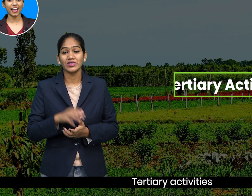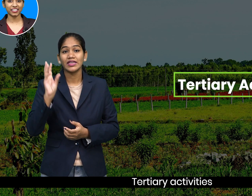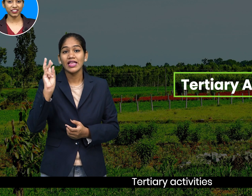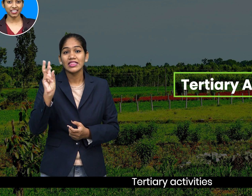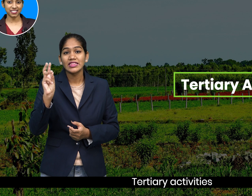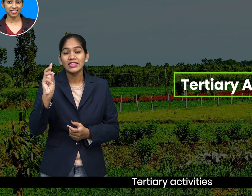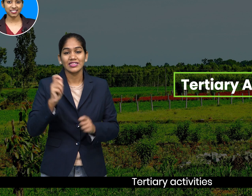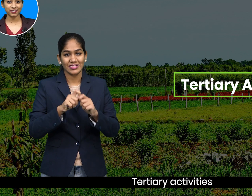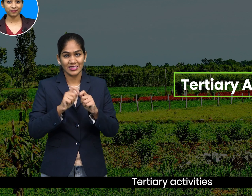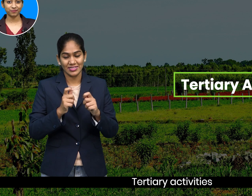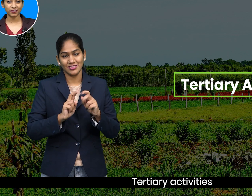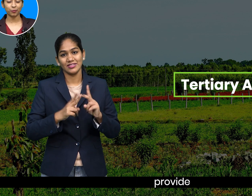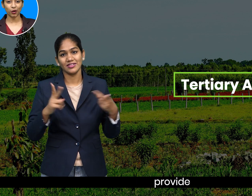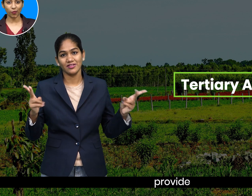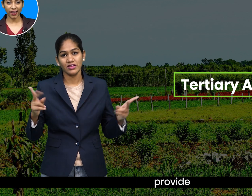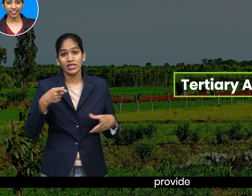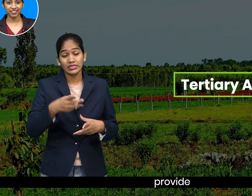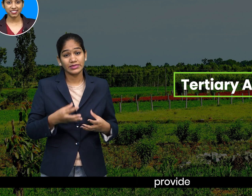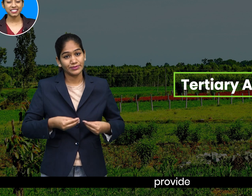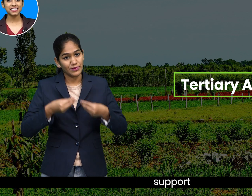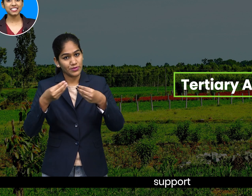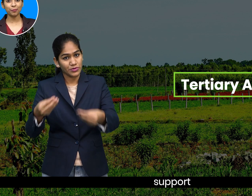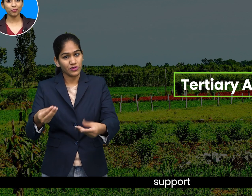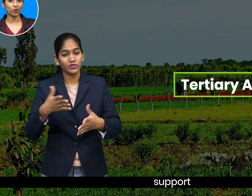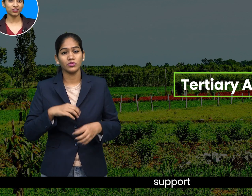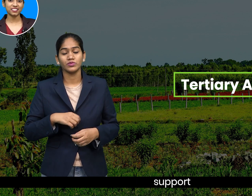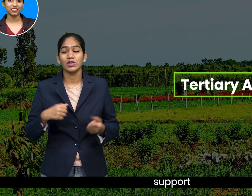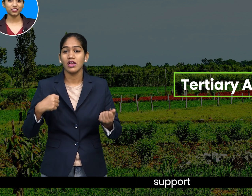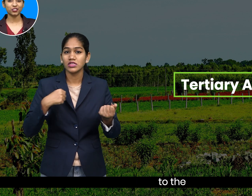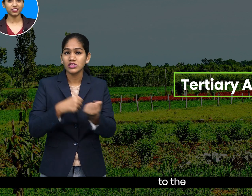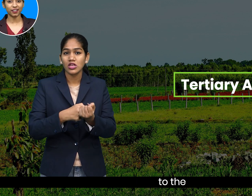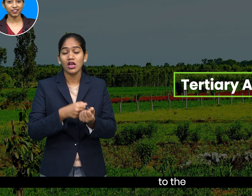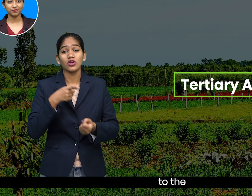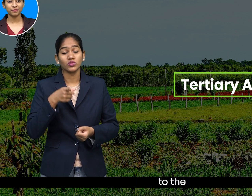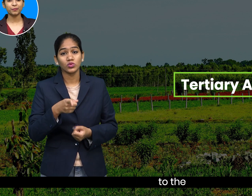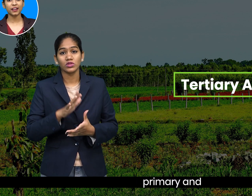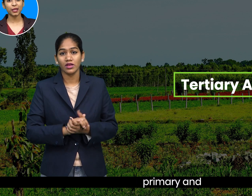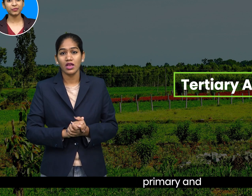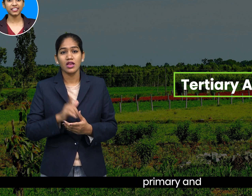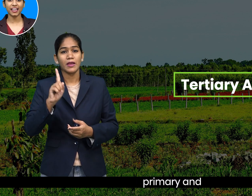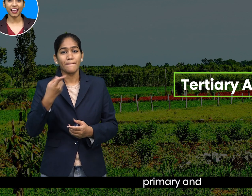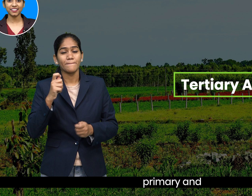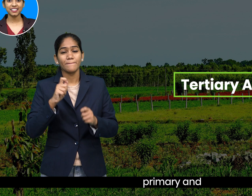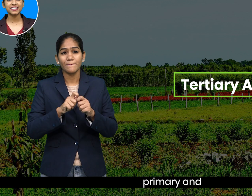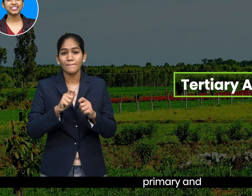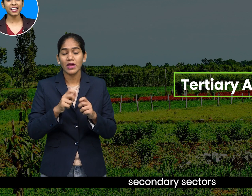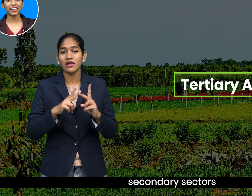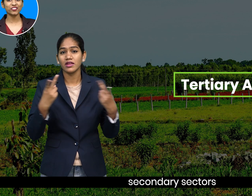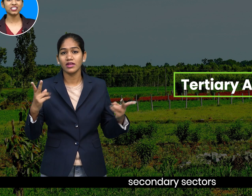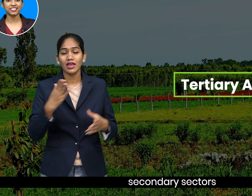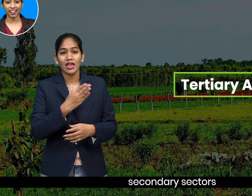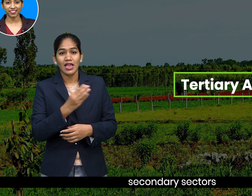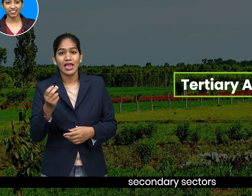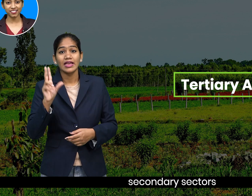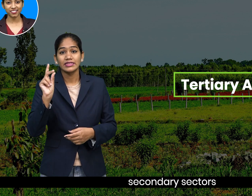Tertiary activities provide support to the primary and